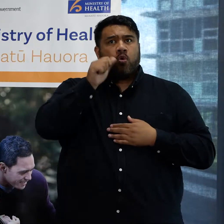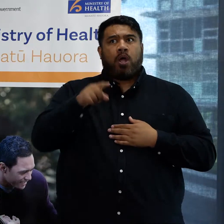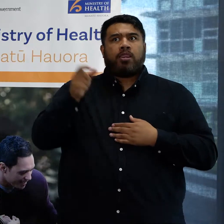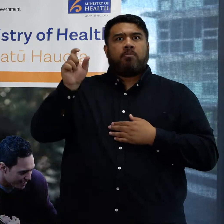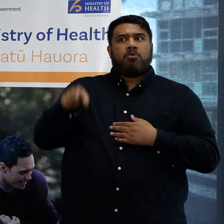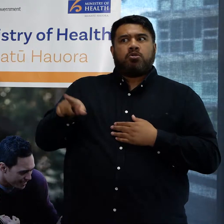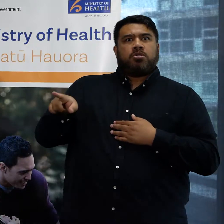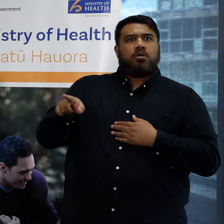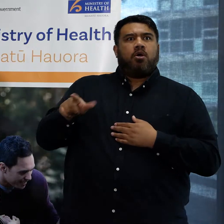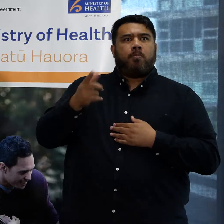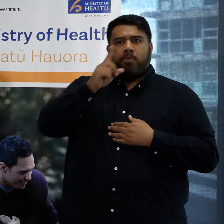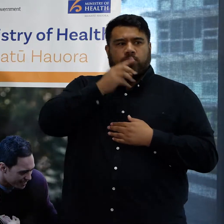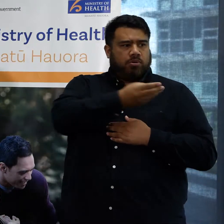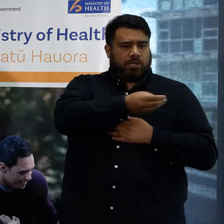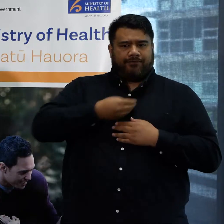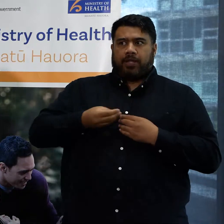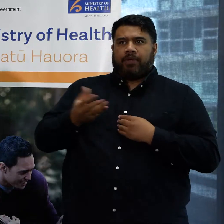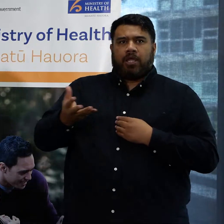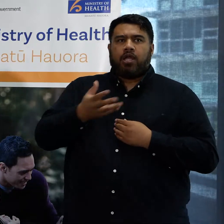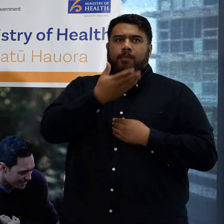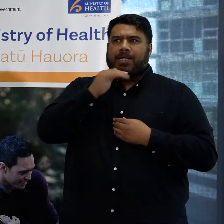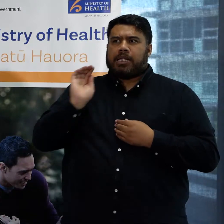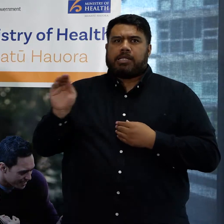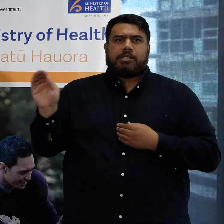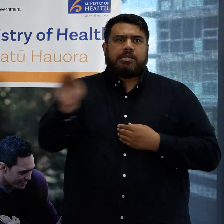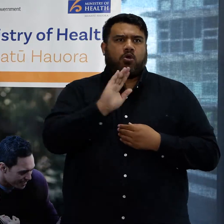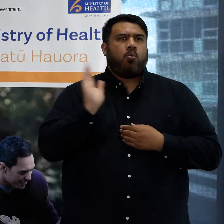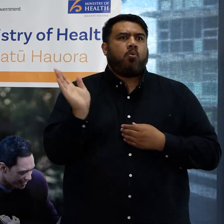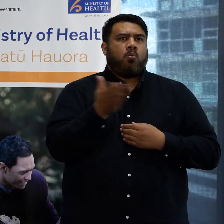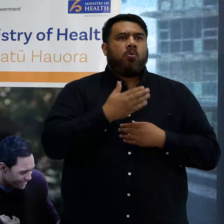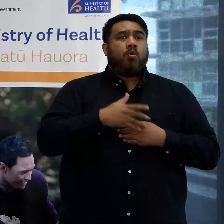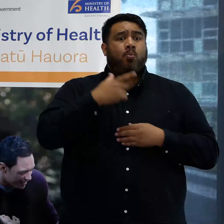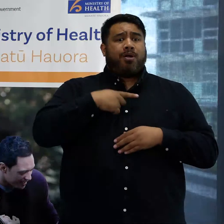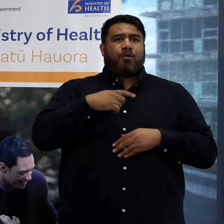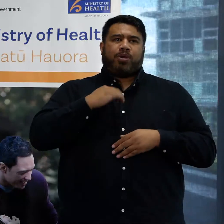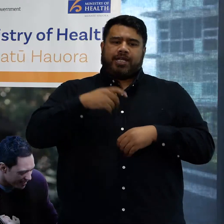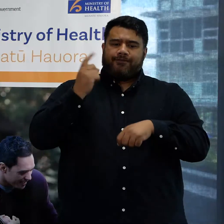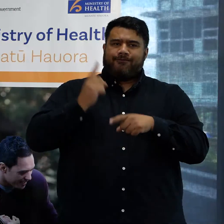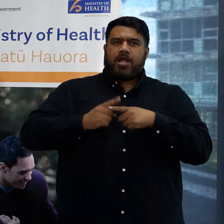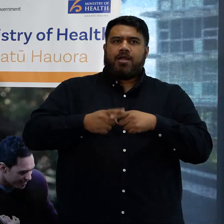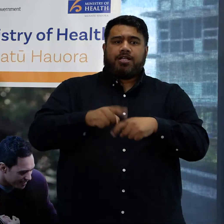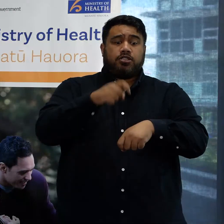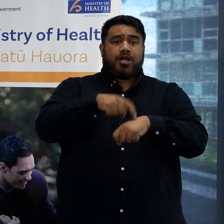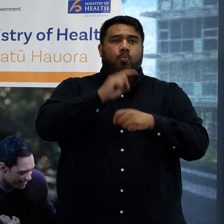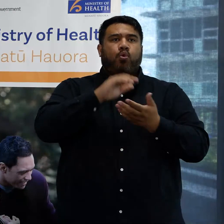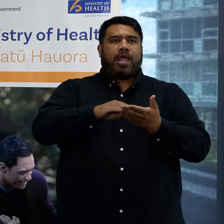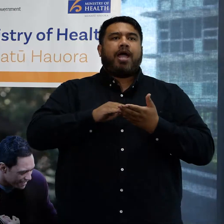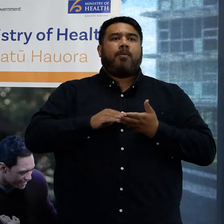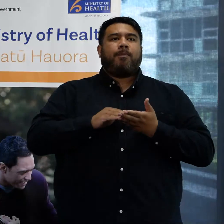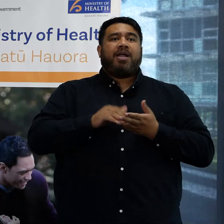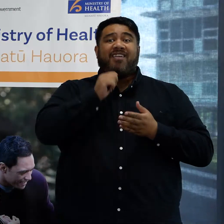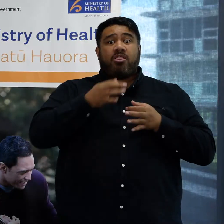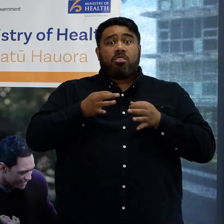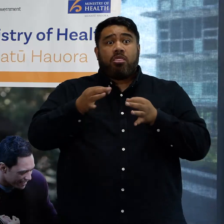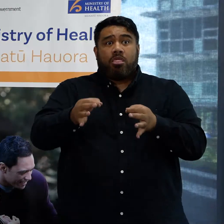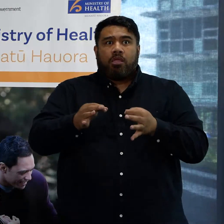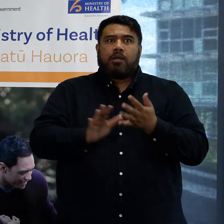is extremely important. Time is our friend in this case, and also potentially our enemy. We would rather keep it on